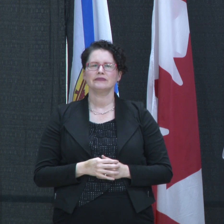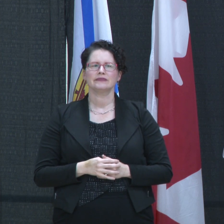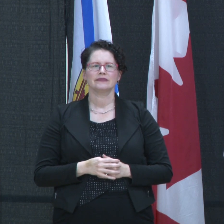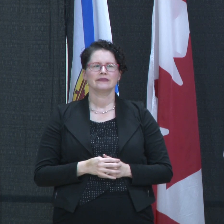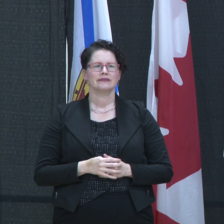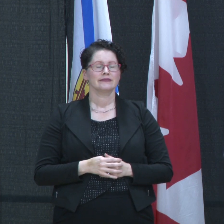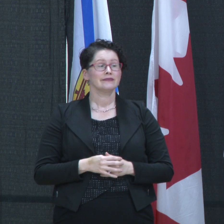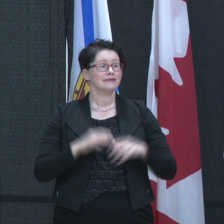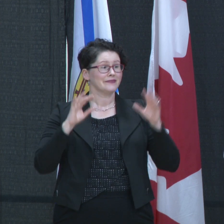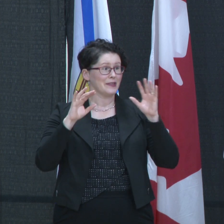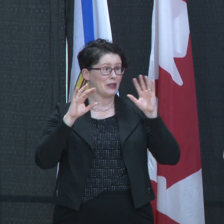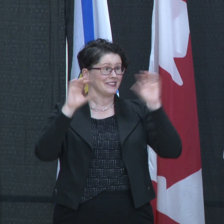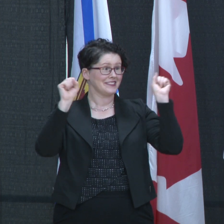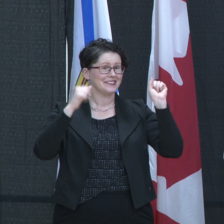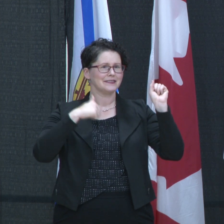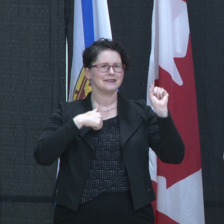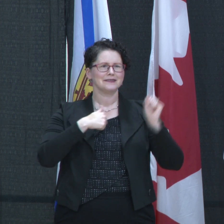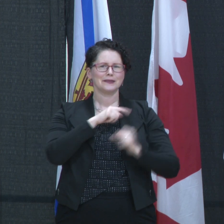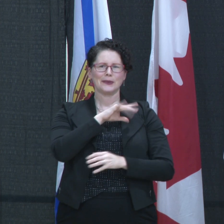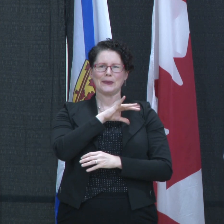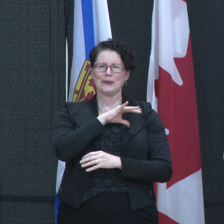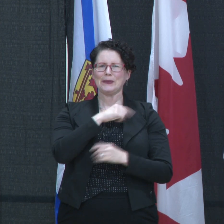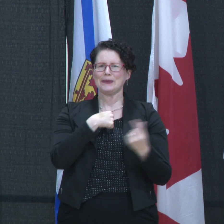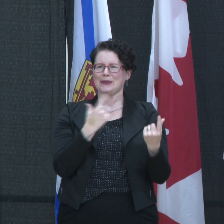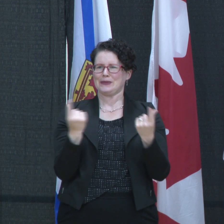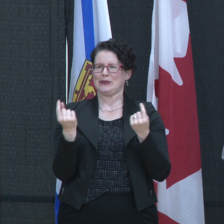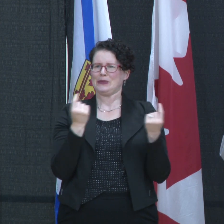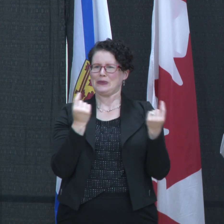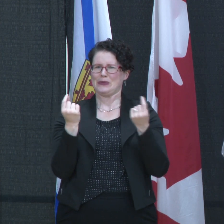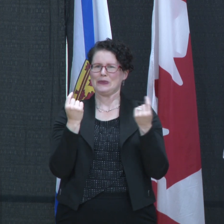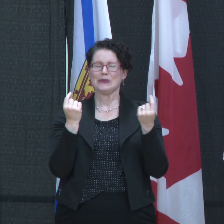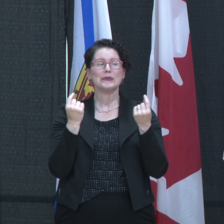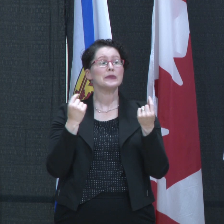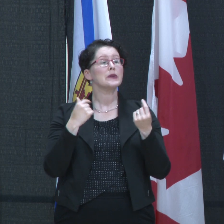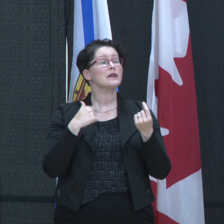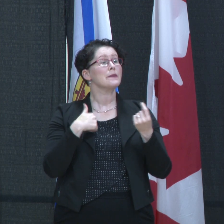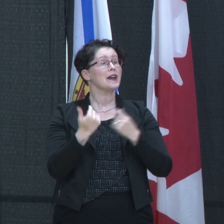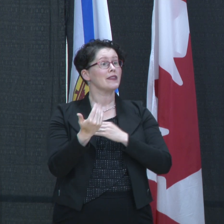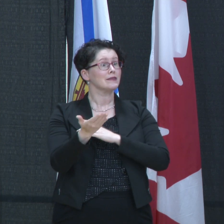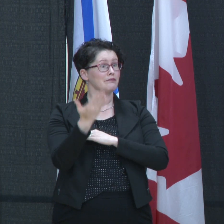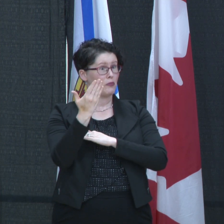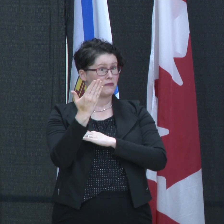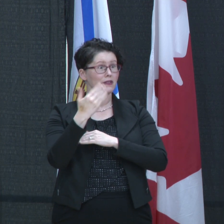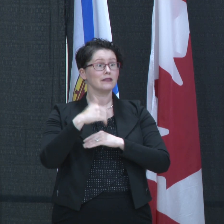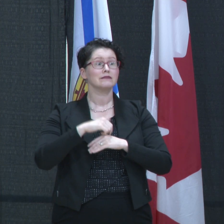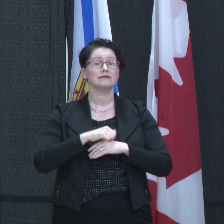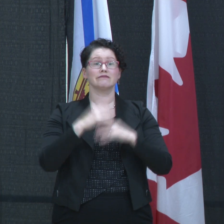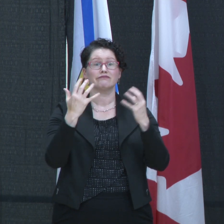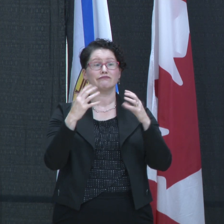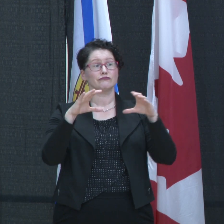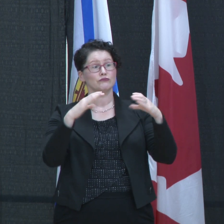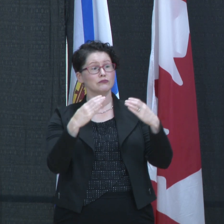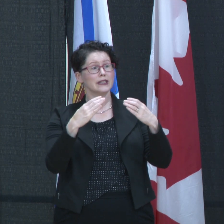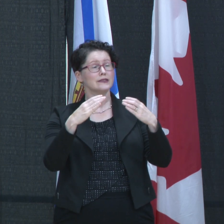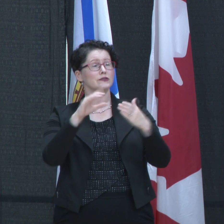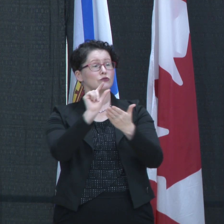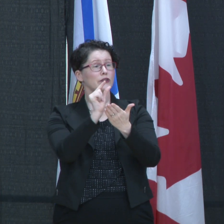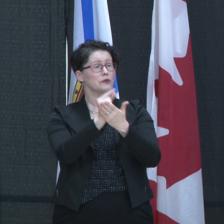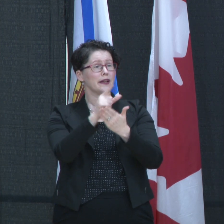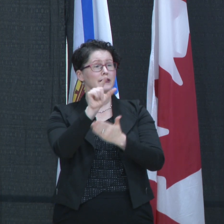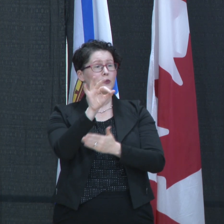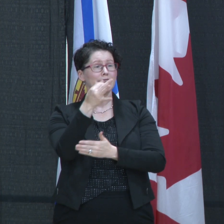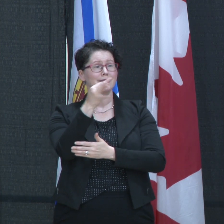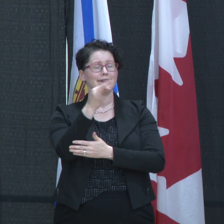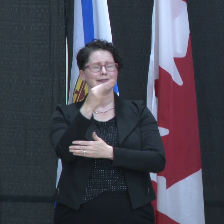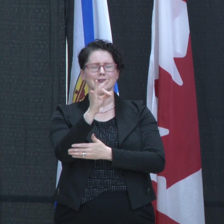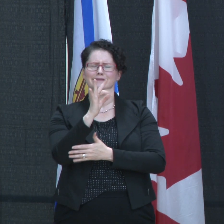lot of cool things throughout the year, but here this morning, addressing you, the graduating class of 2019, is